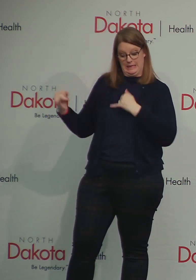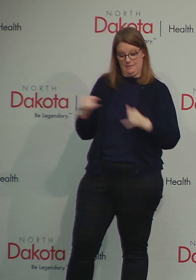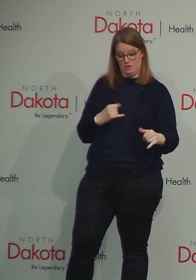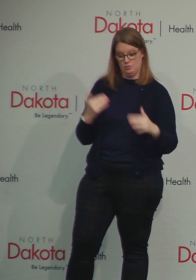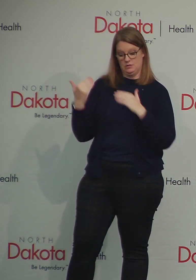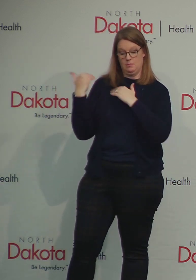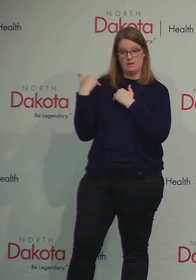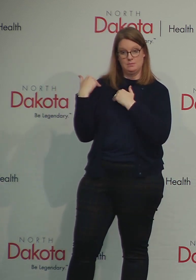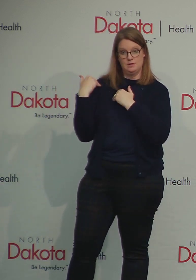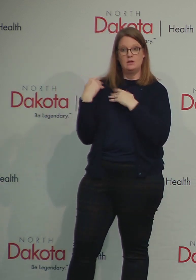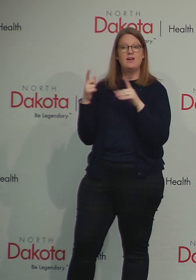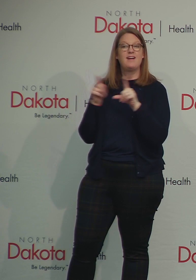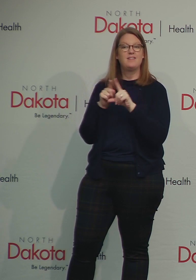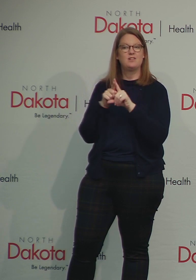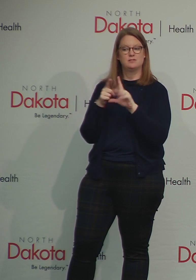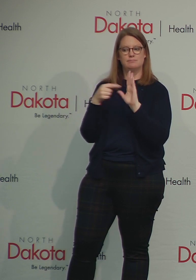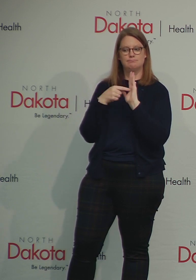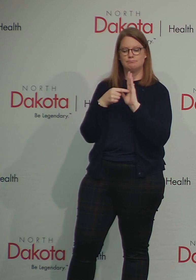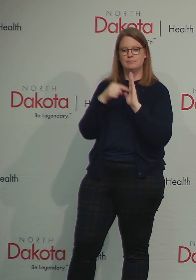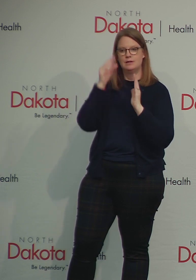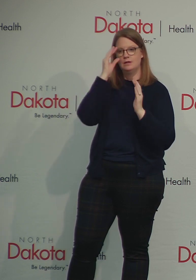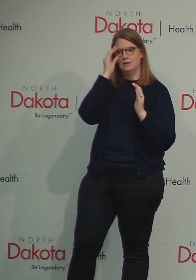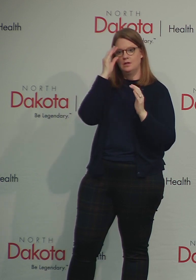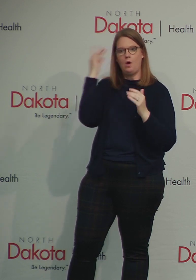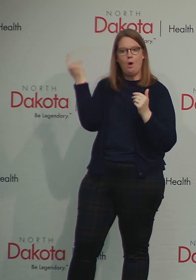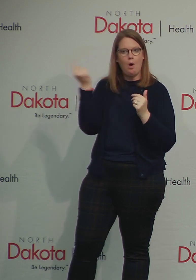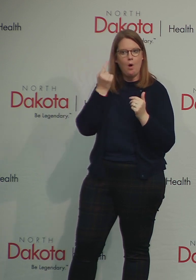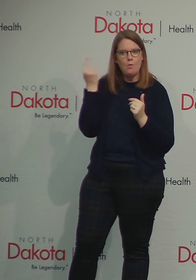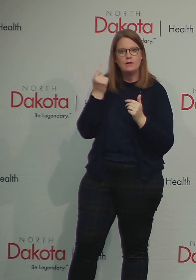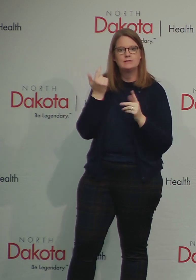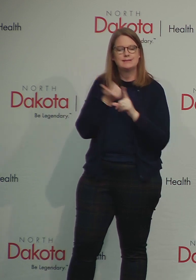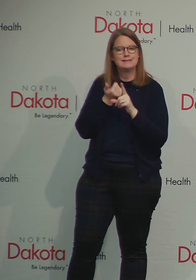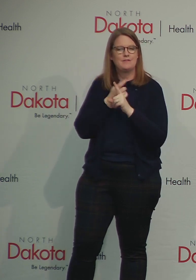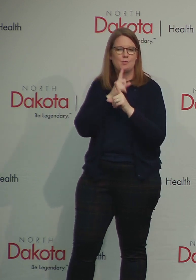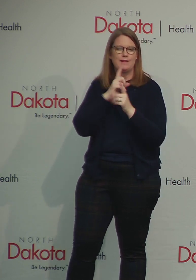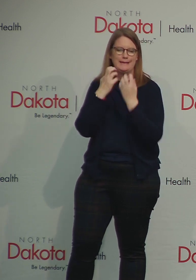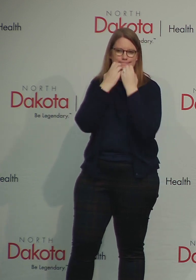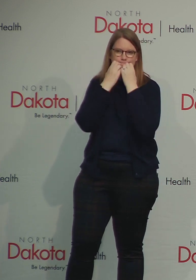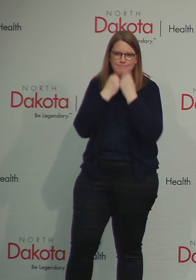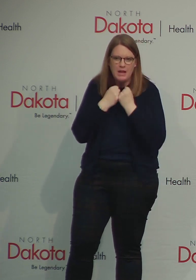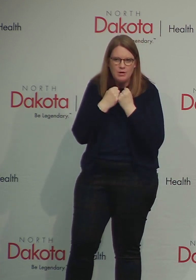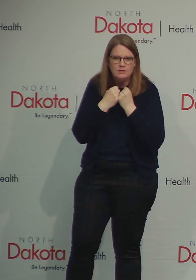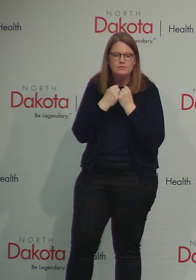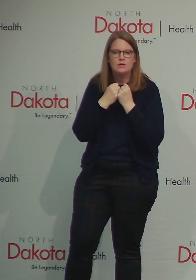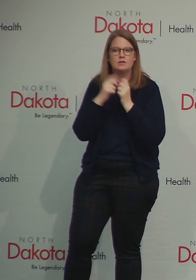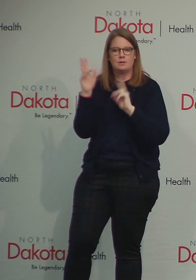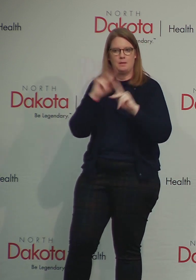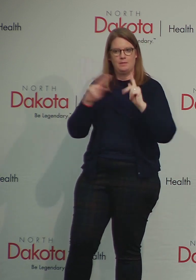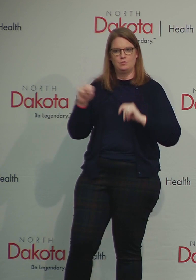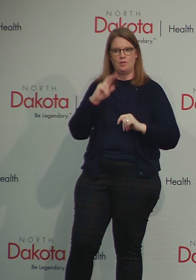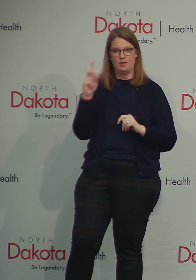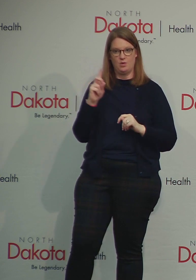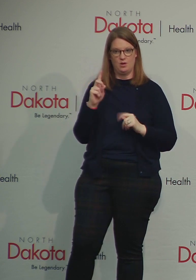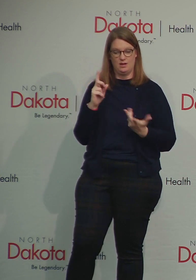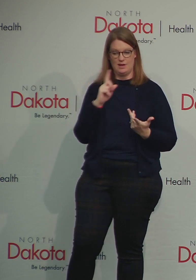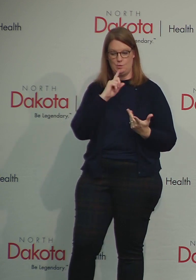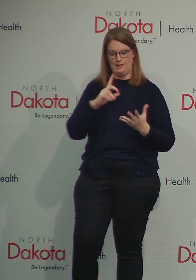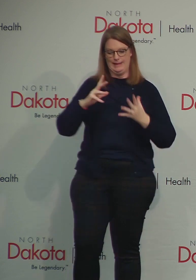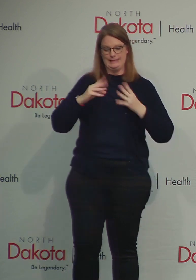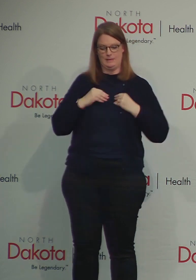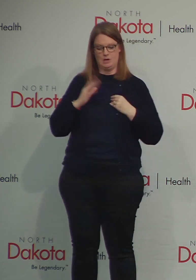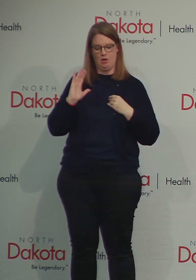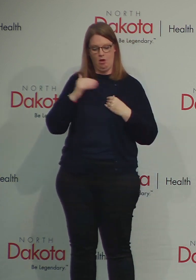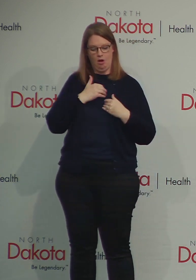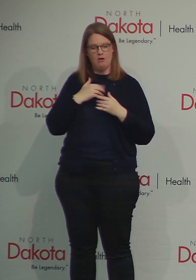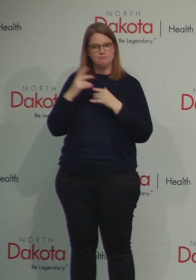by demonstrating what we've always done as North Dakotans, which is caring for our fellow North Dakotans, the individual choices we can make can